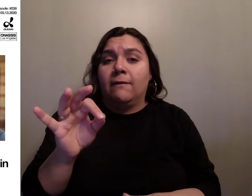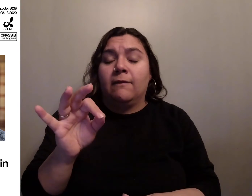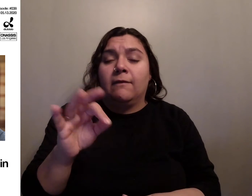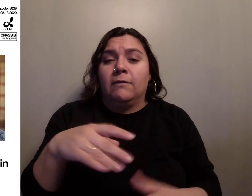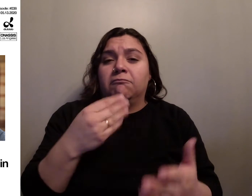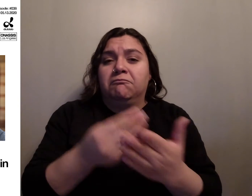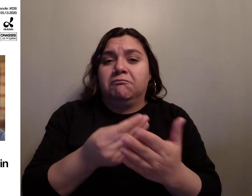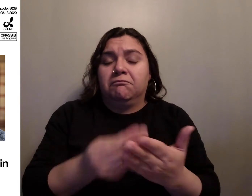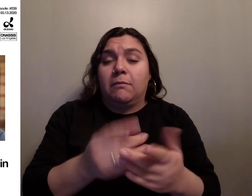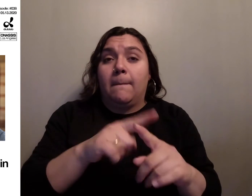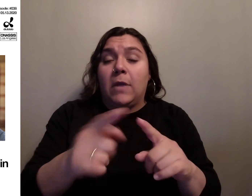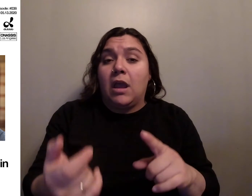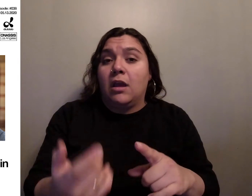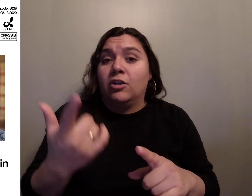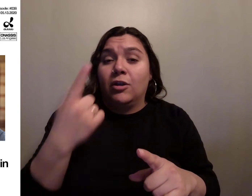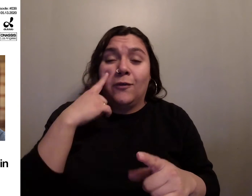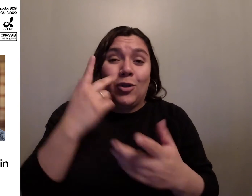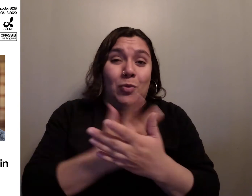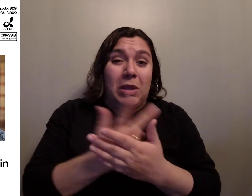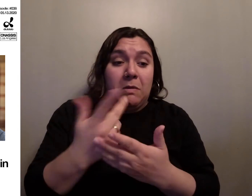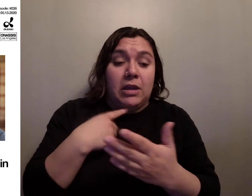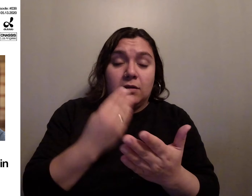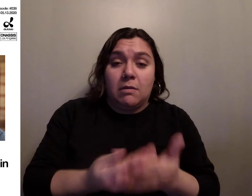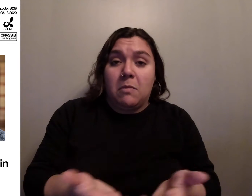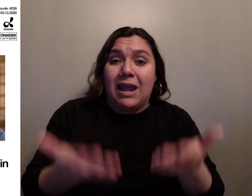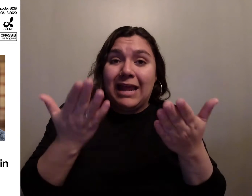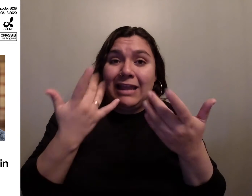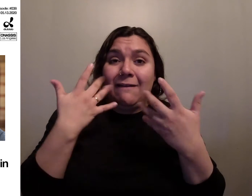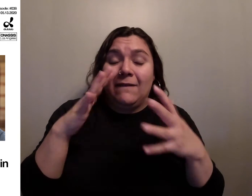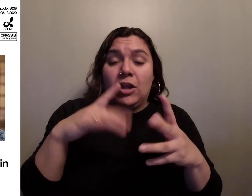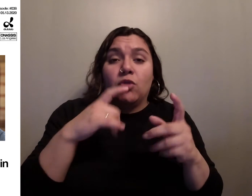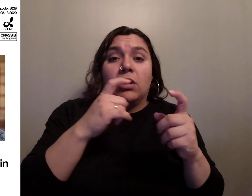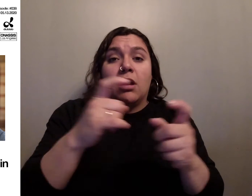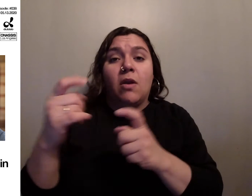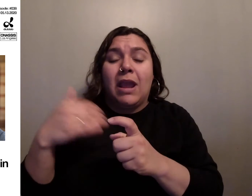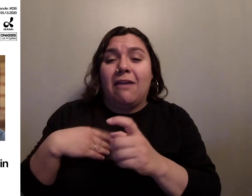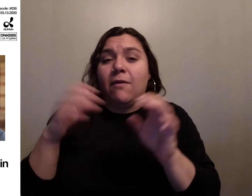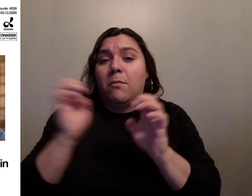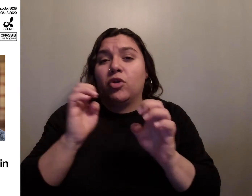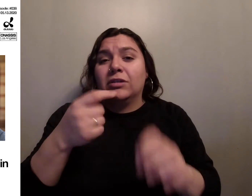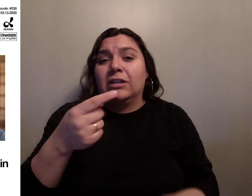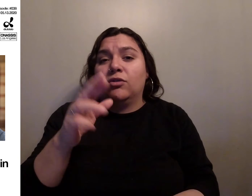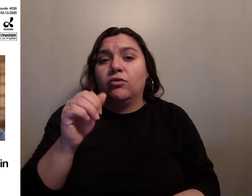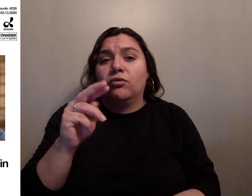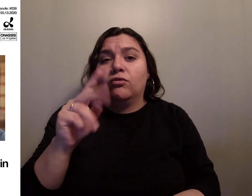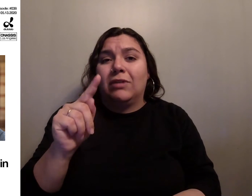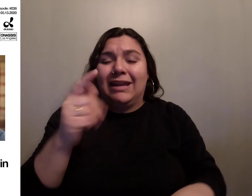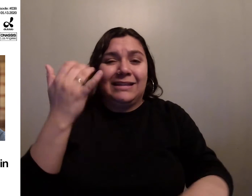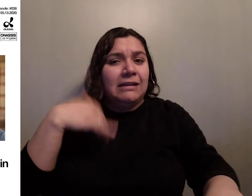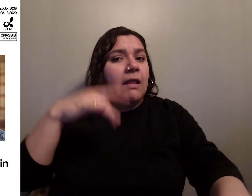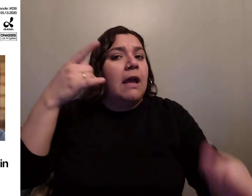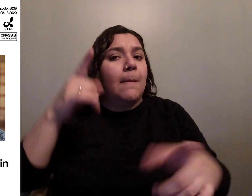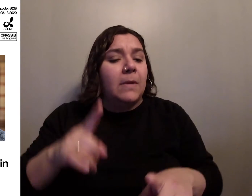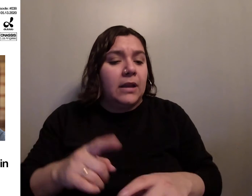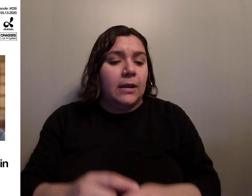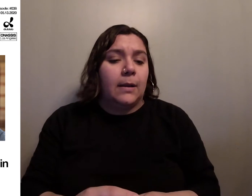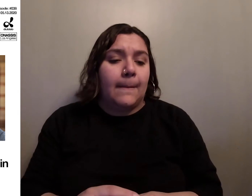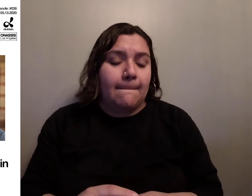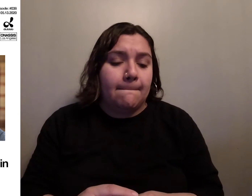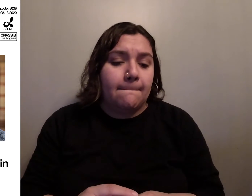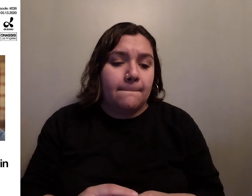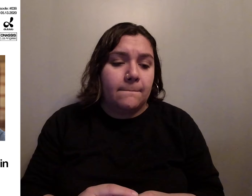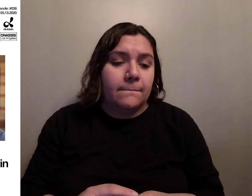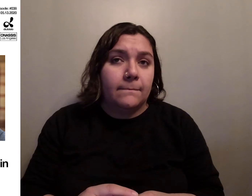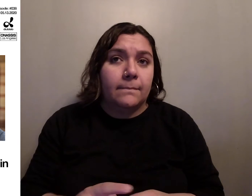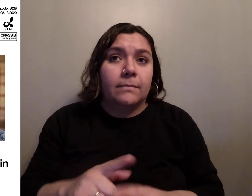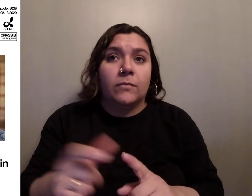relief fund. And they did an incredible job over 3 weeks in raising money and then offering these emergency grants, which